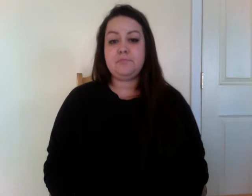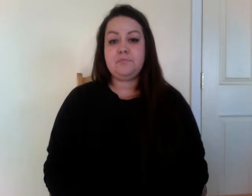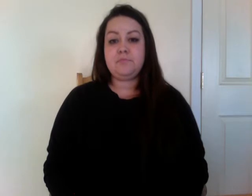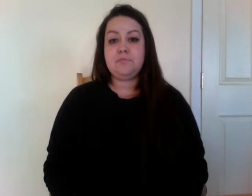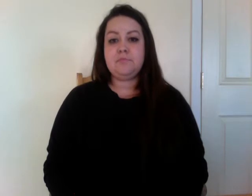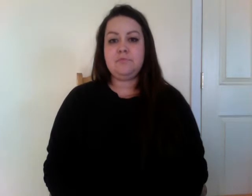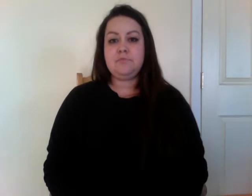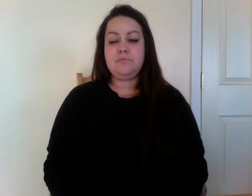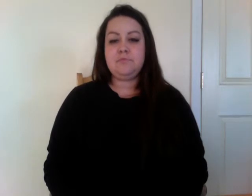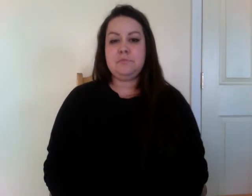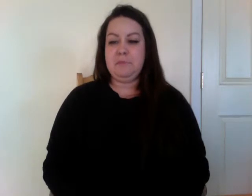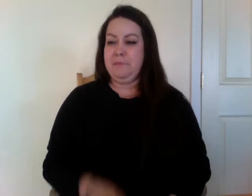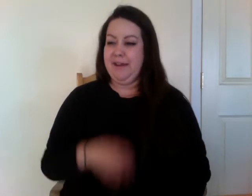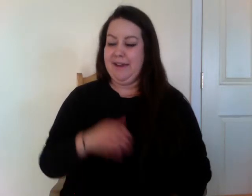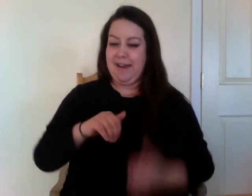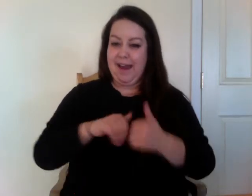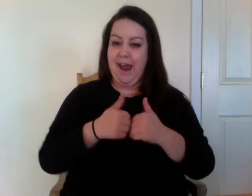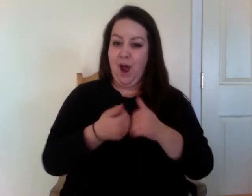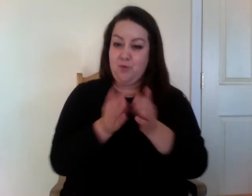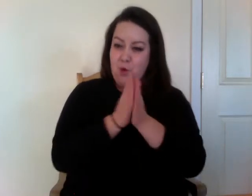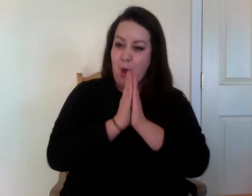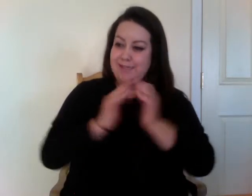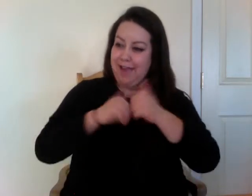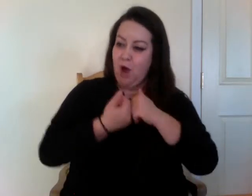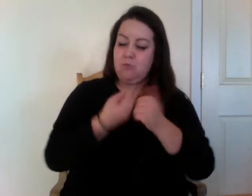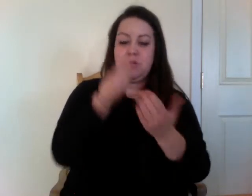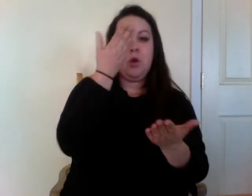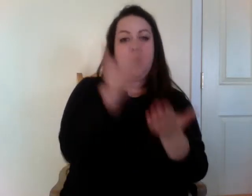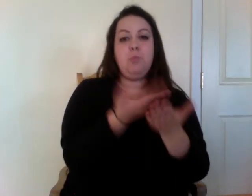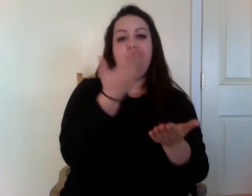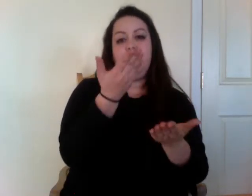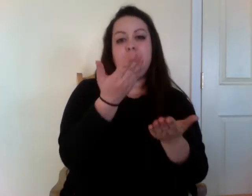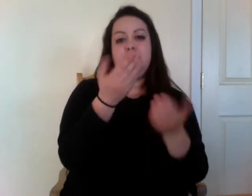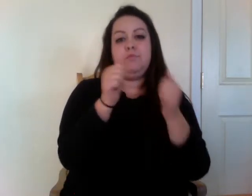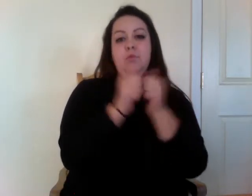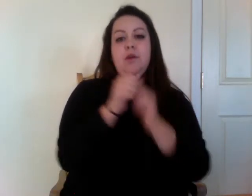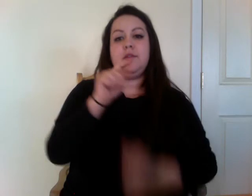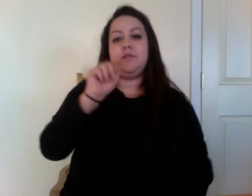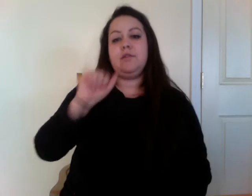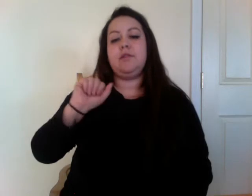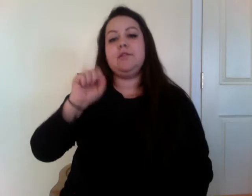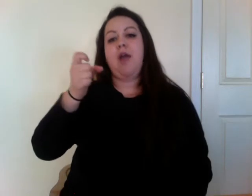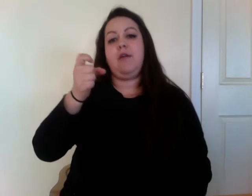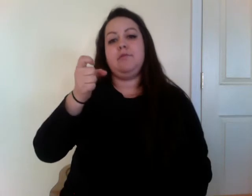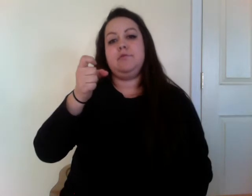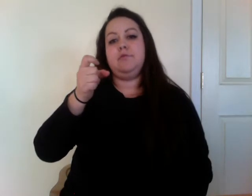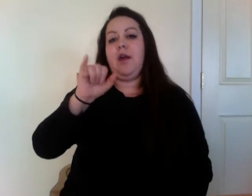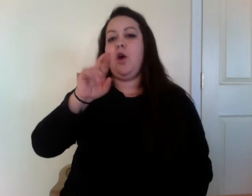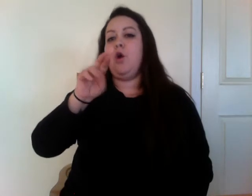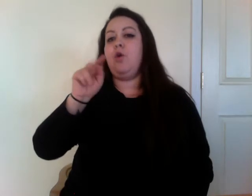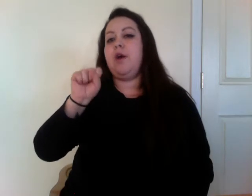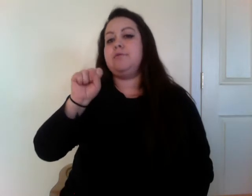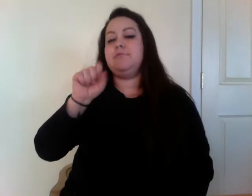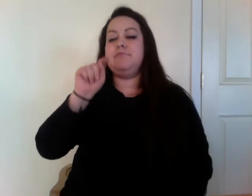parent can prove with their latest IRS tax documents that the student is